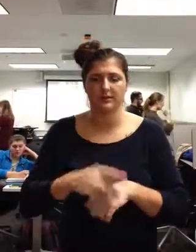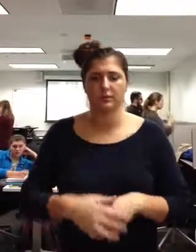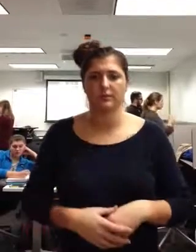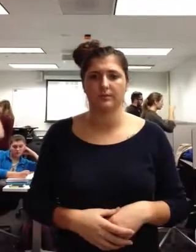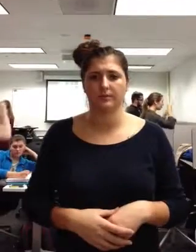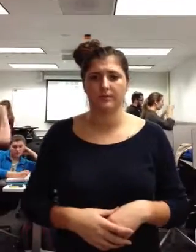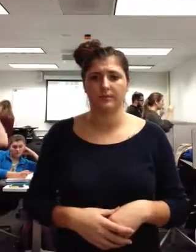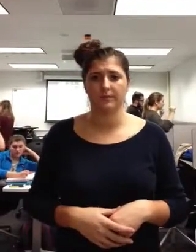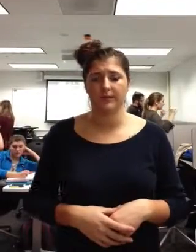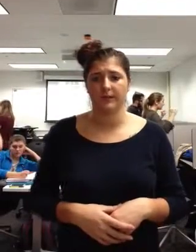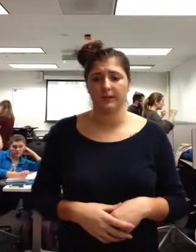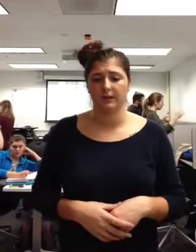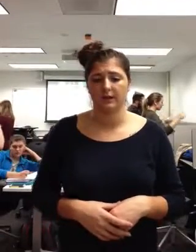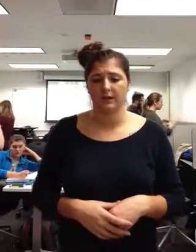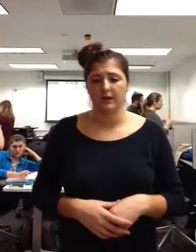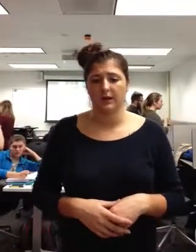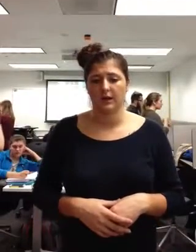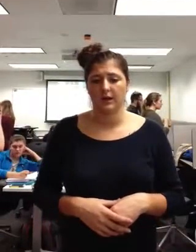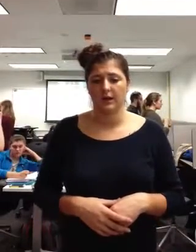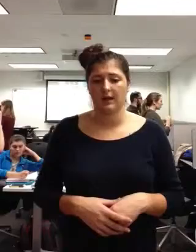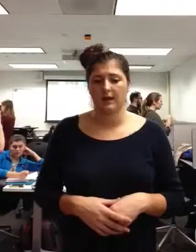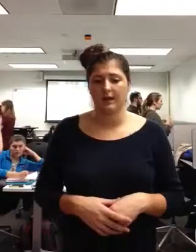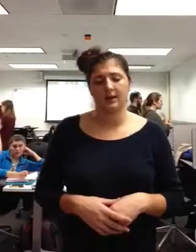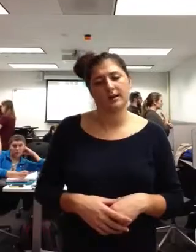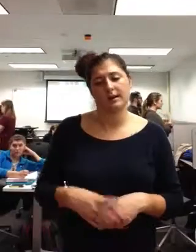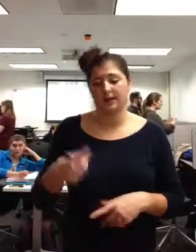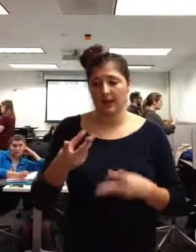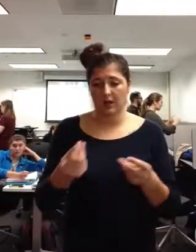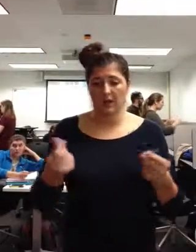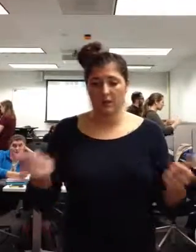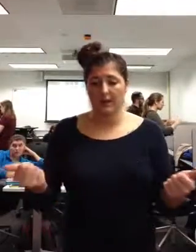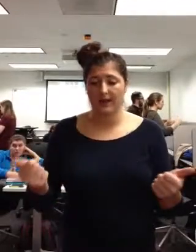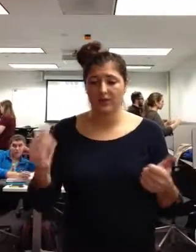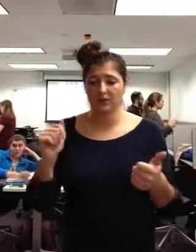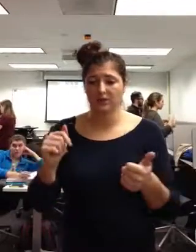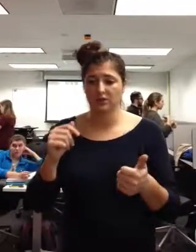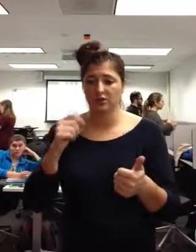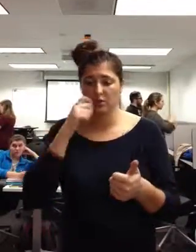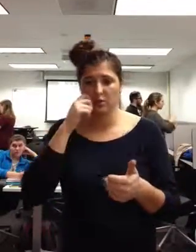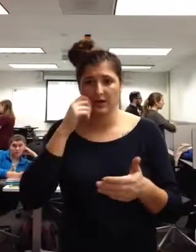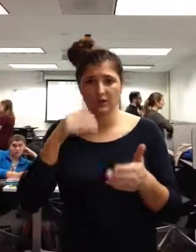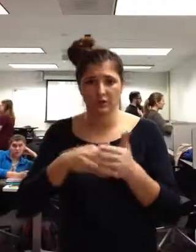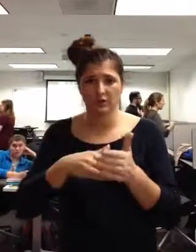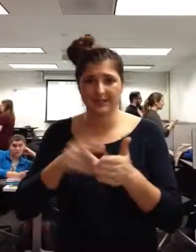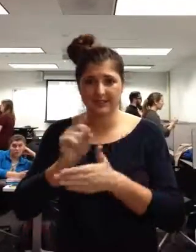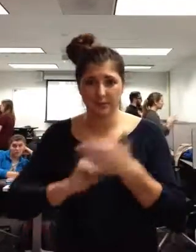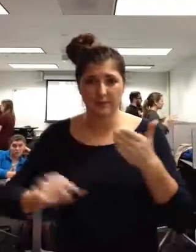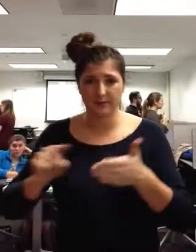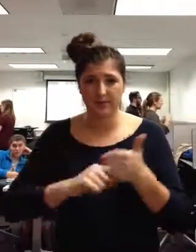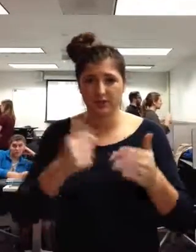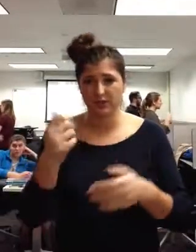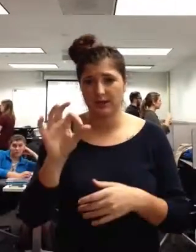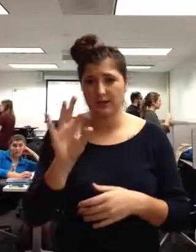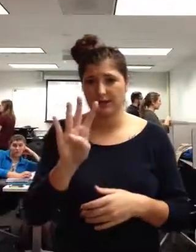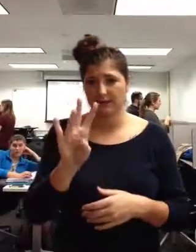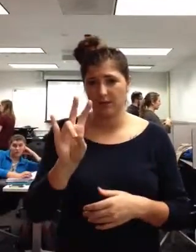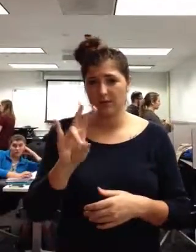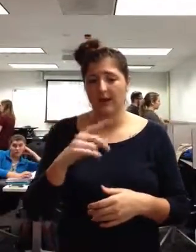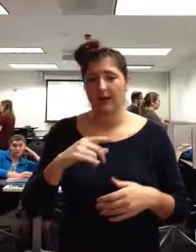abolishing racial segregation and discrimination in the armed forces in 1948 and also in federal hiring.